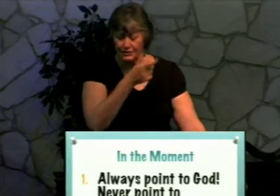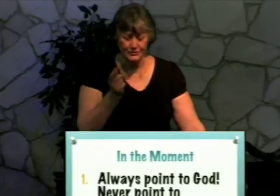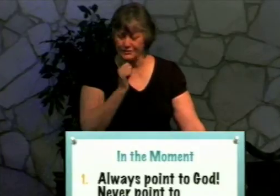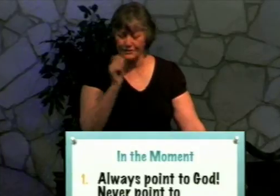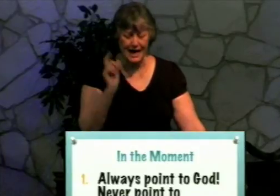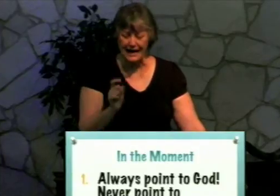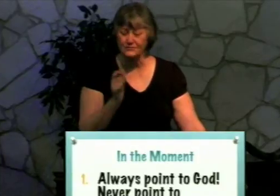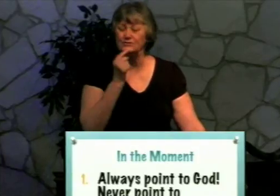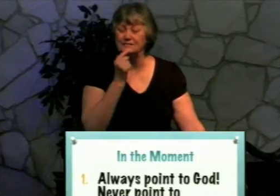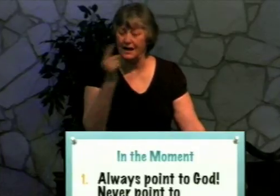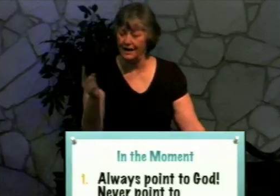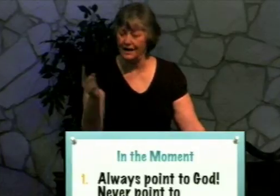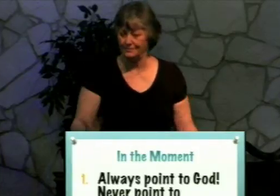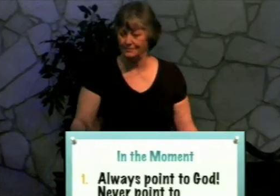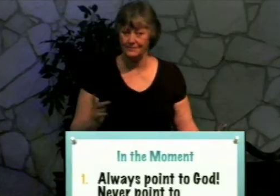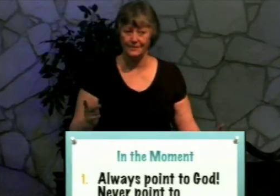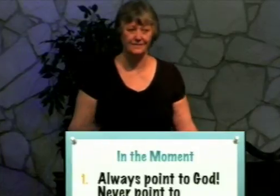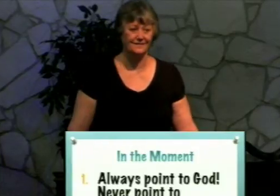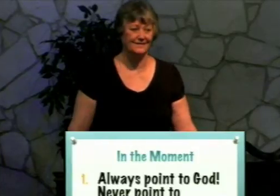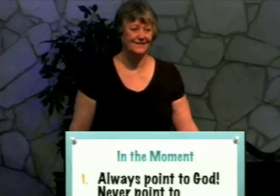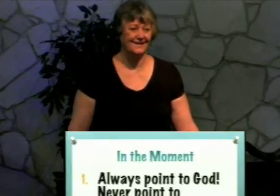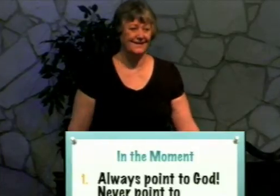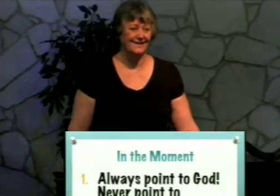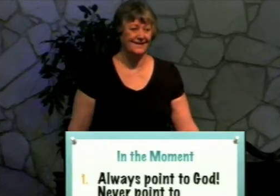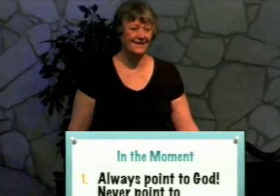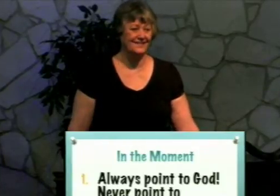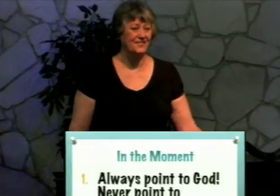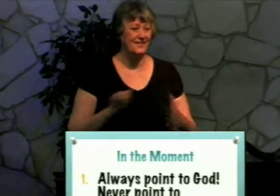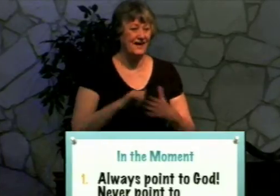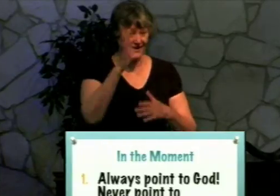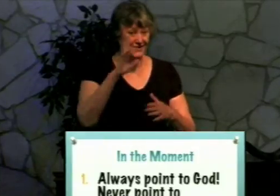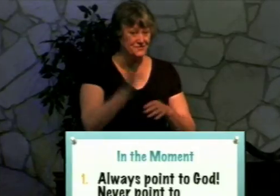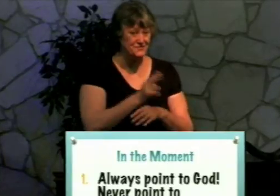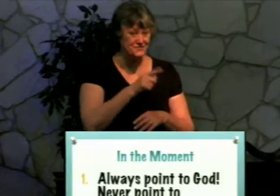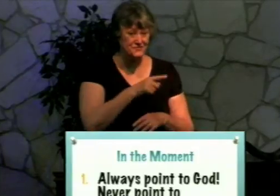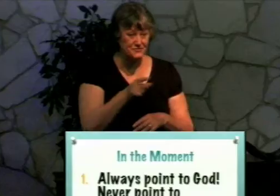you don't have to tell people that God used you,